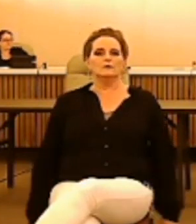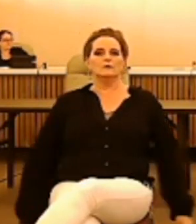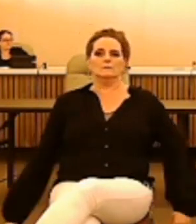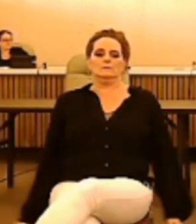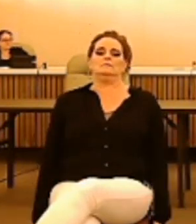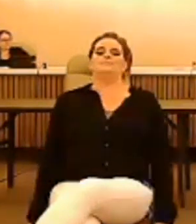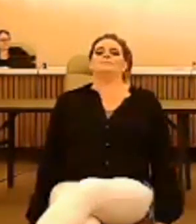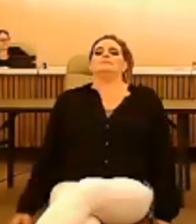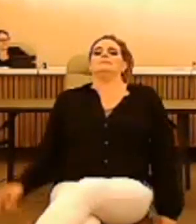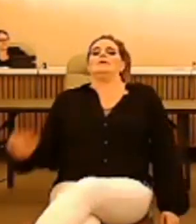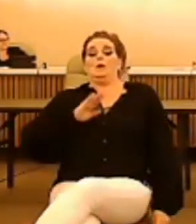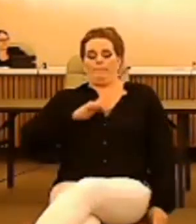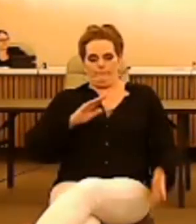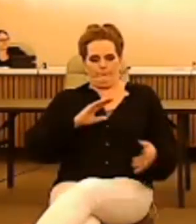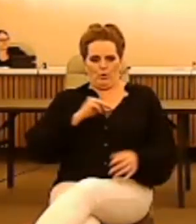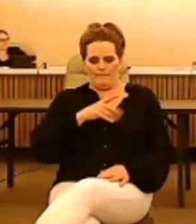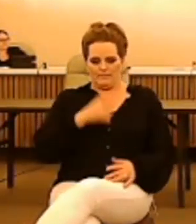Fellow board members, I have resolution